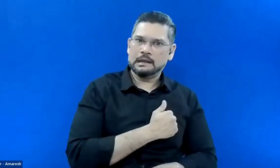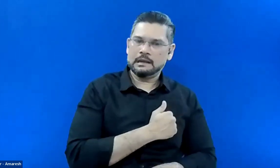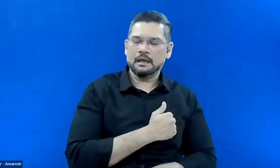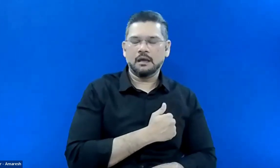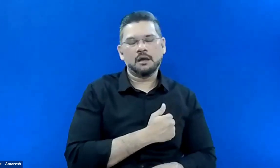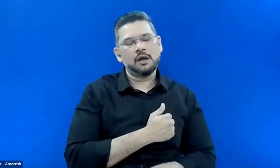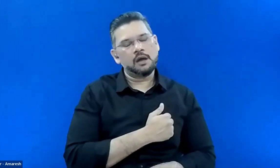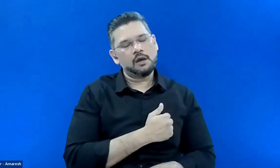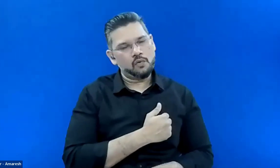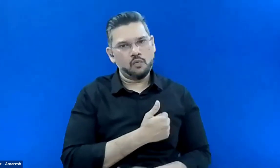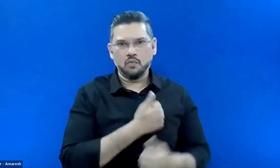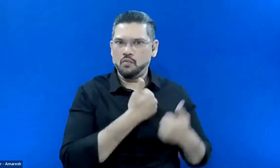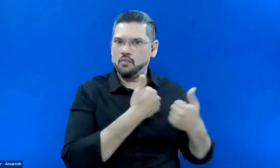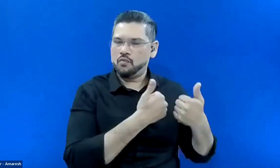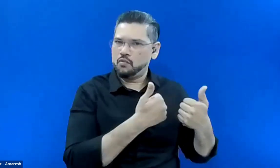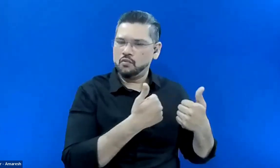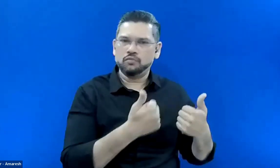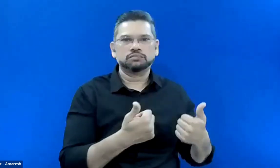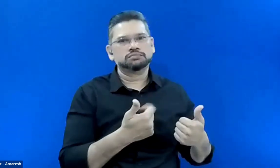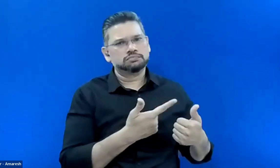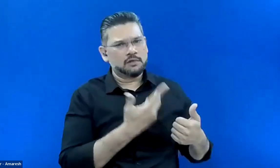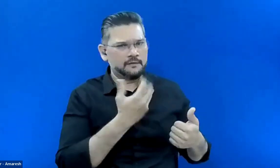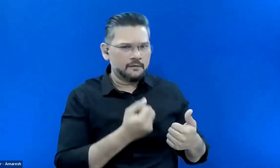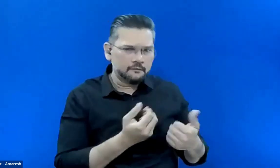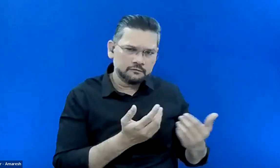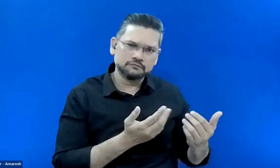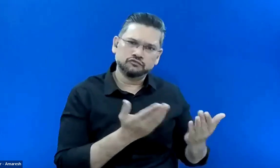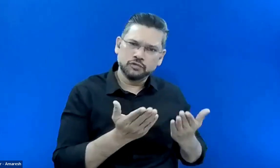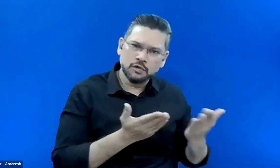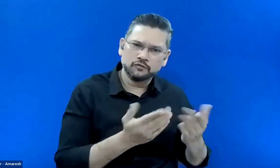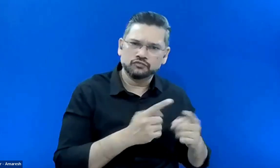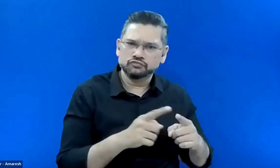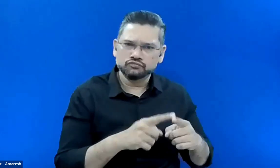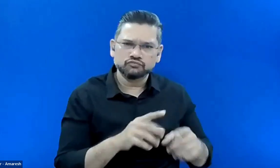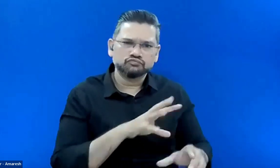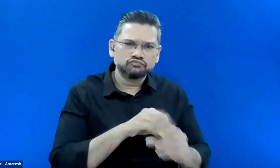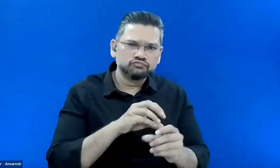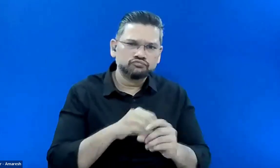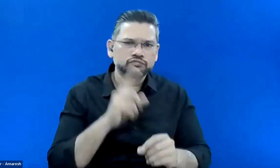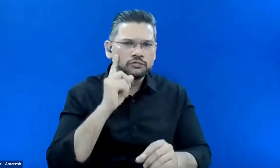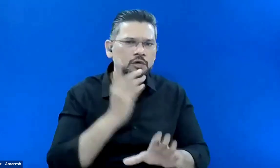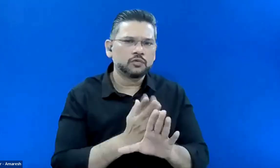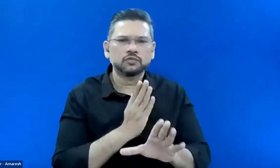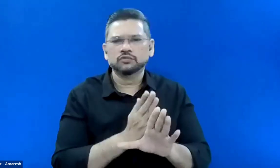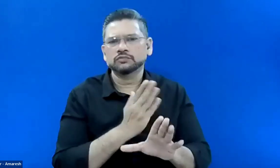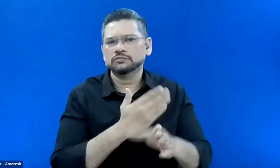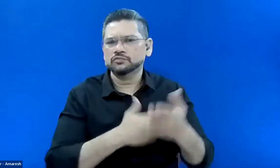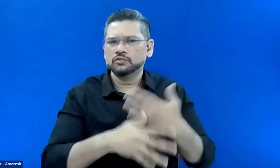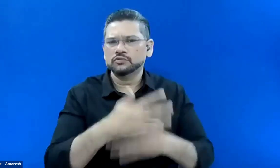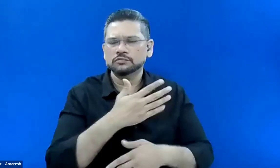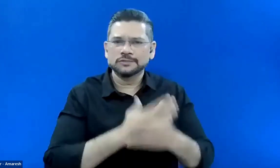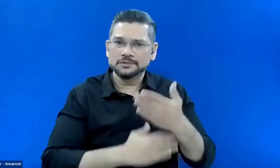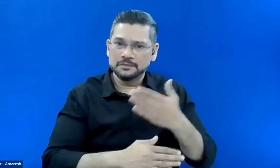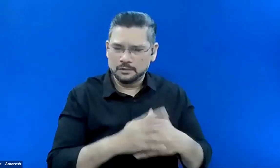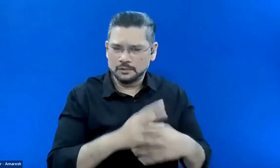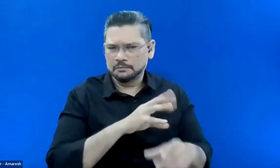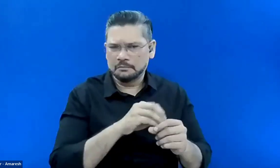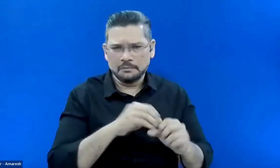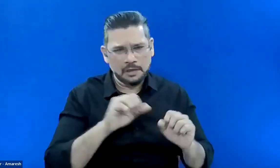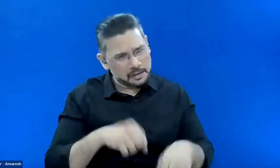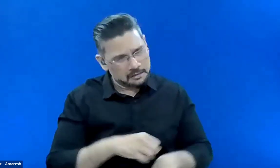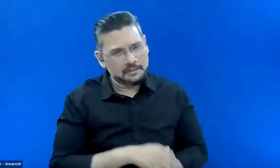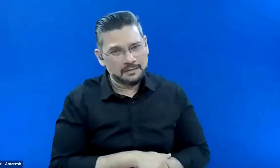to supporting persons with psychosocial disabilities and inclusion. So instead of just taking those practices and